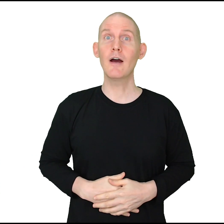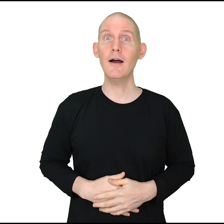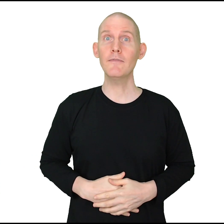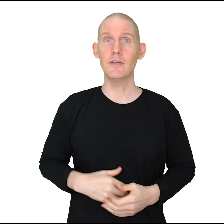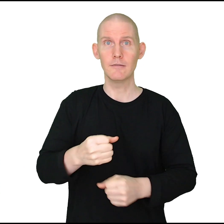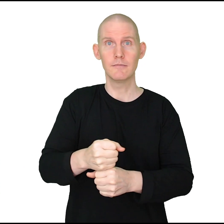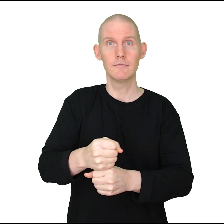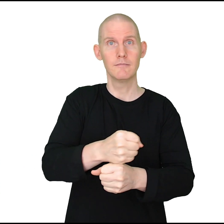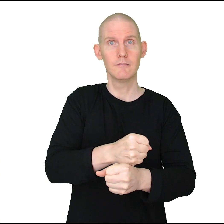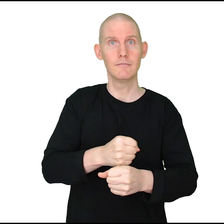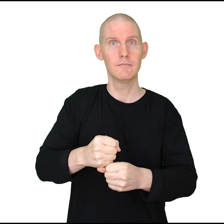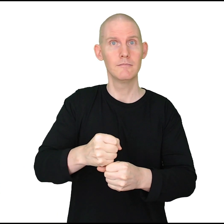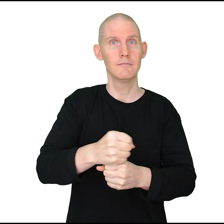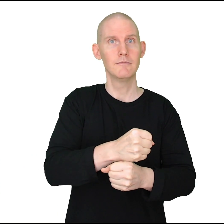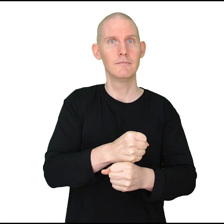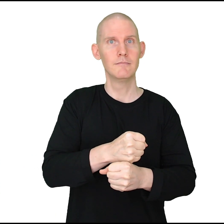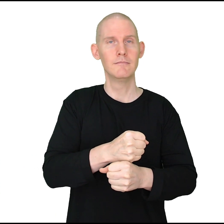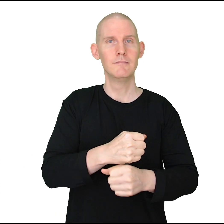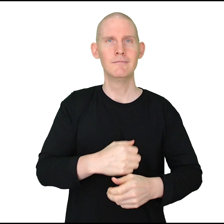have coffee.